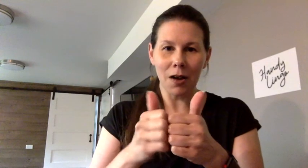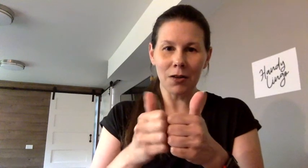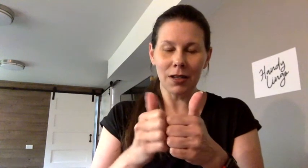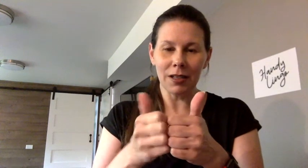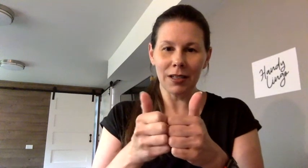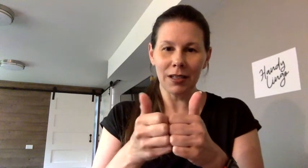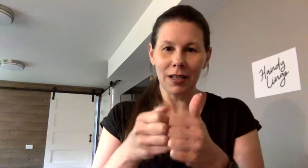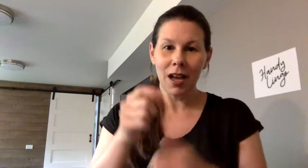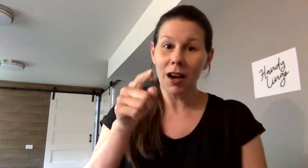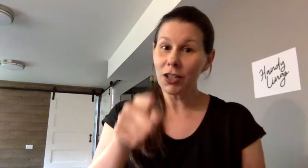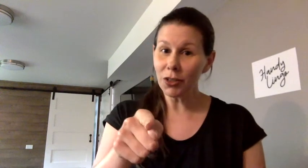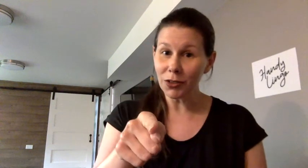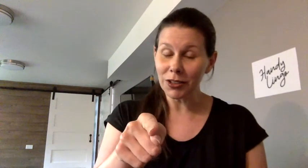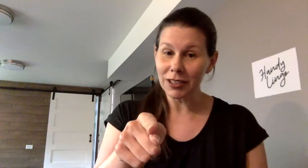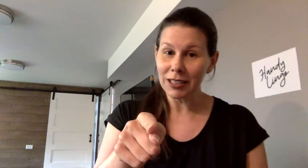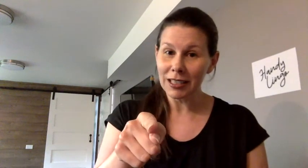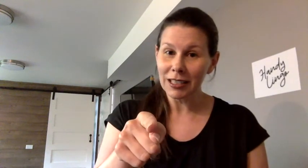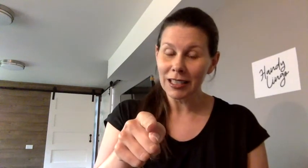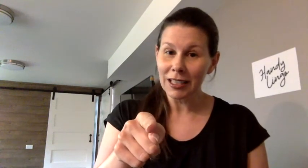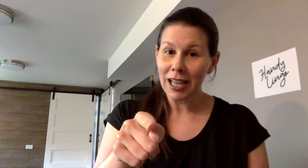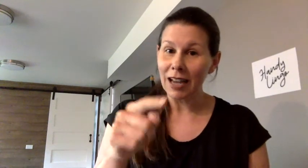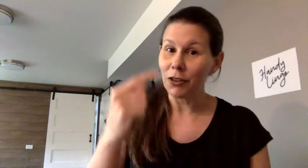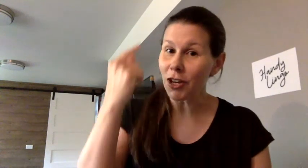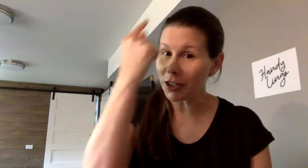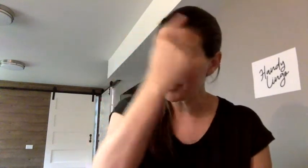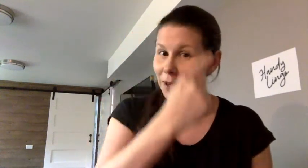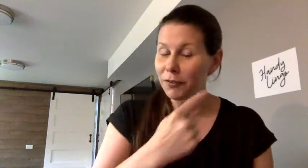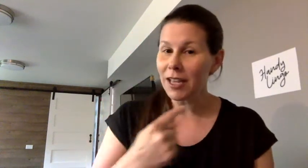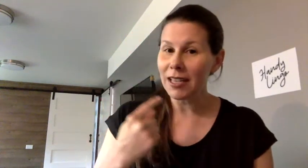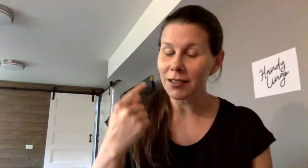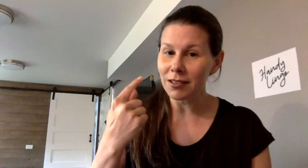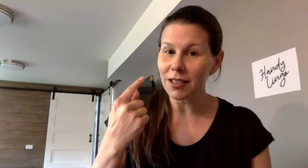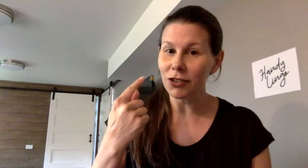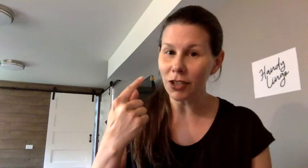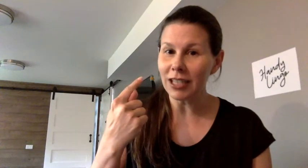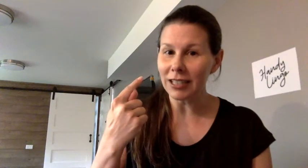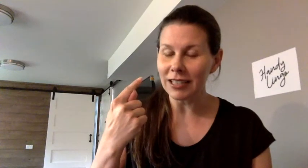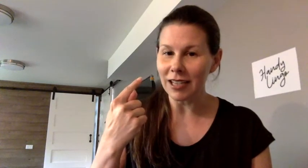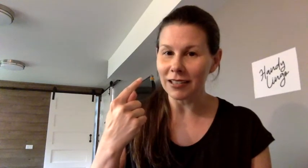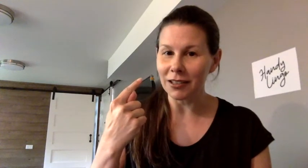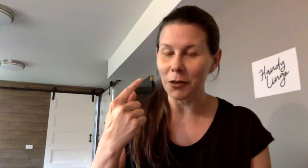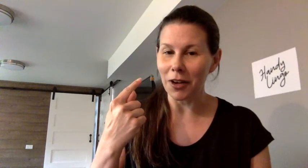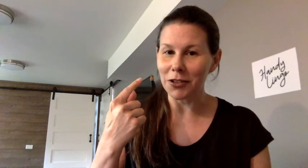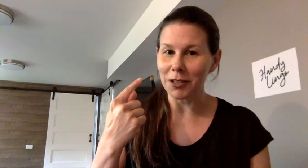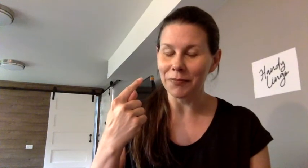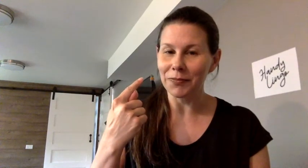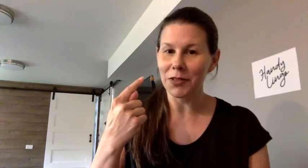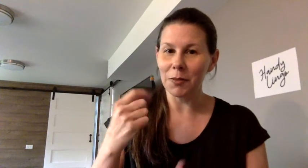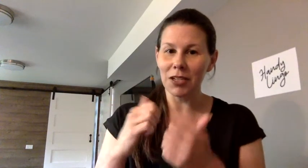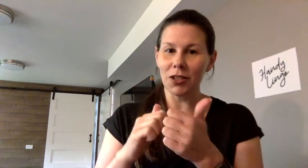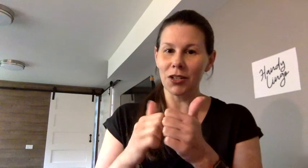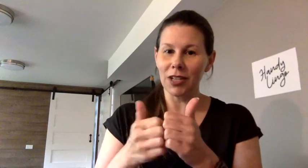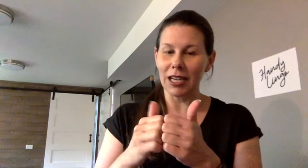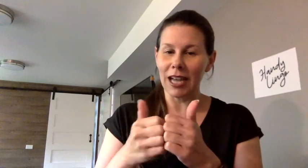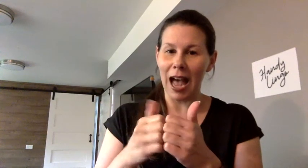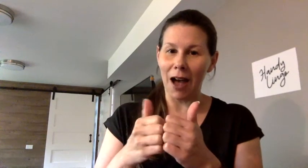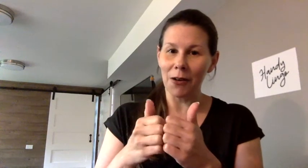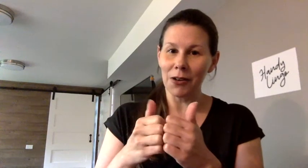How are you? And look, my face is looking like it's asking a question. So make sure you're signing how